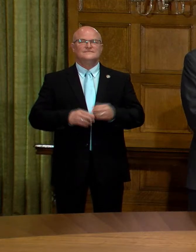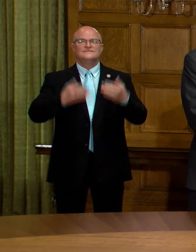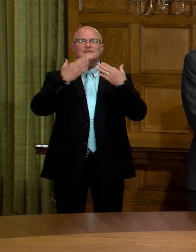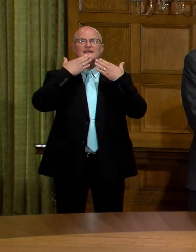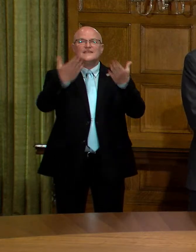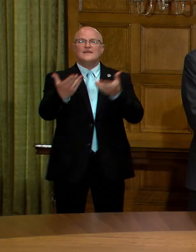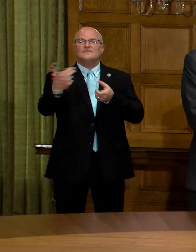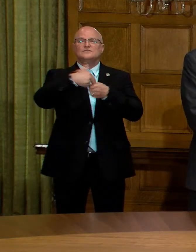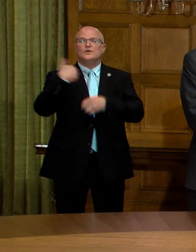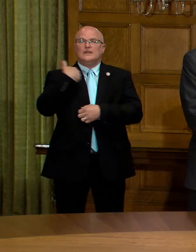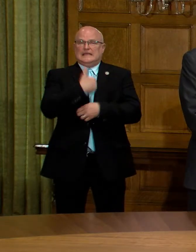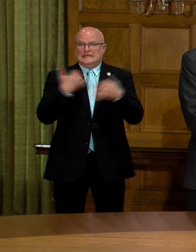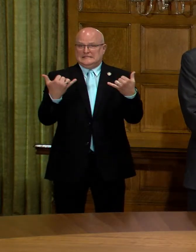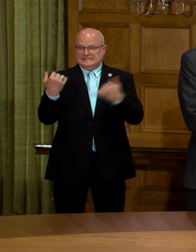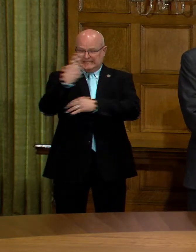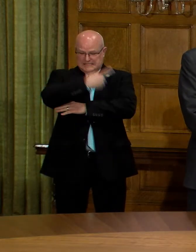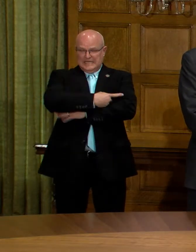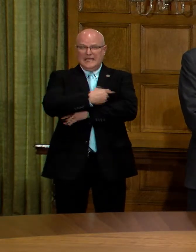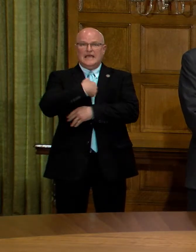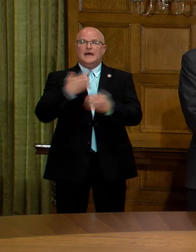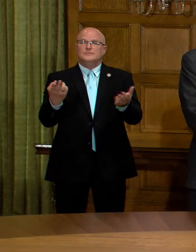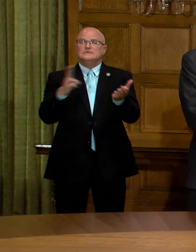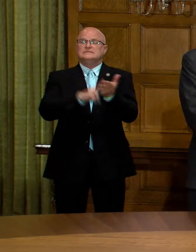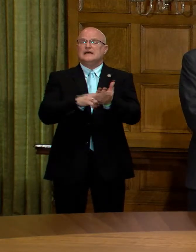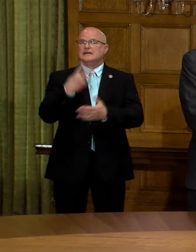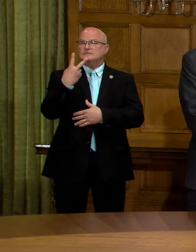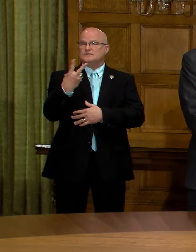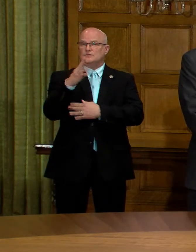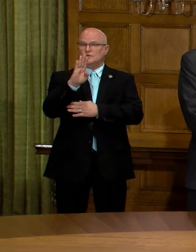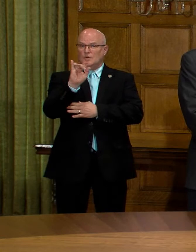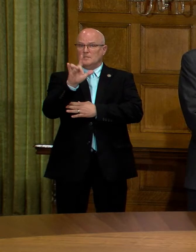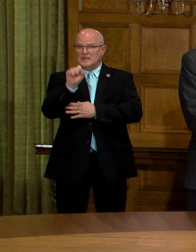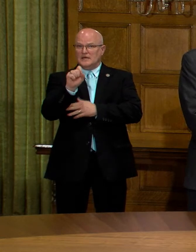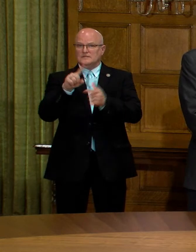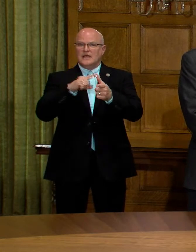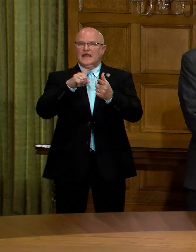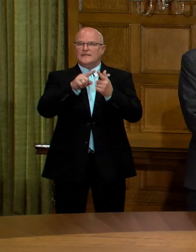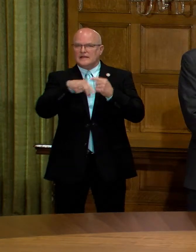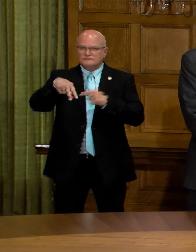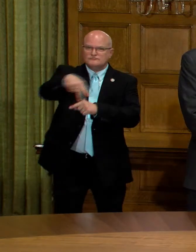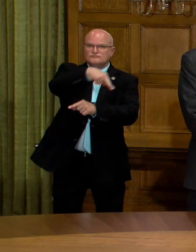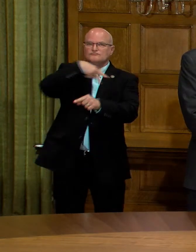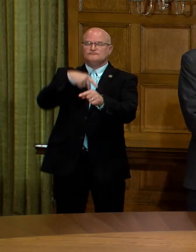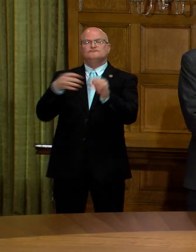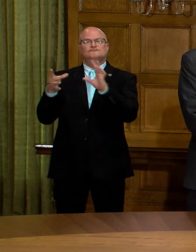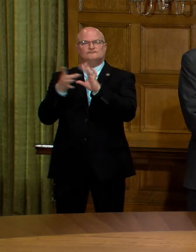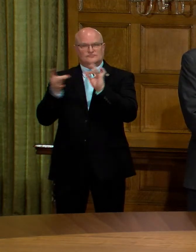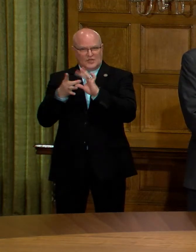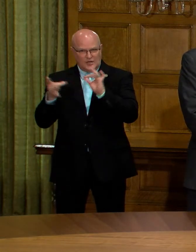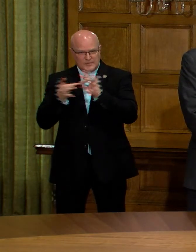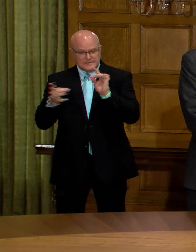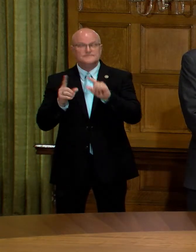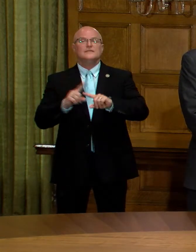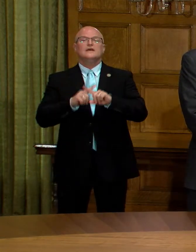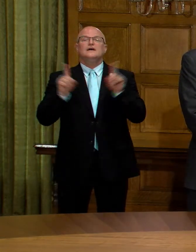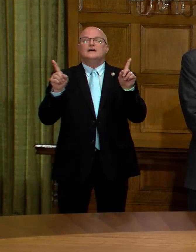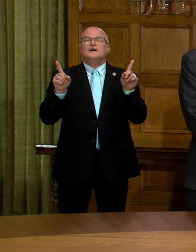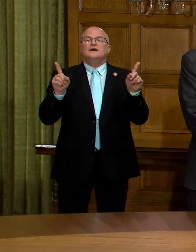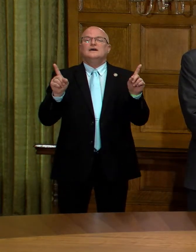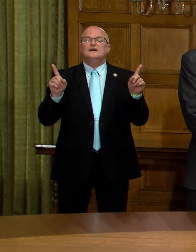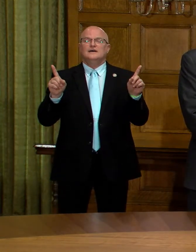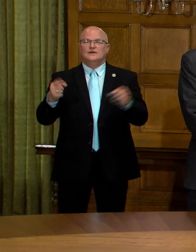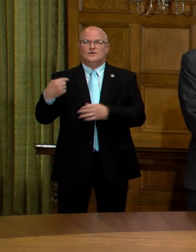Thank you for joining me today. I want to sign two bills here, then I'll go to the podium and make some comments. But